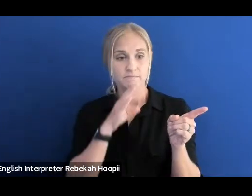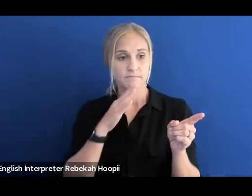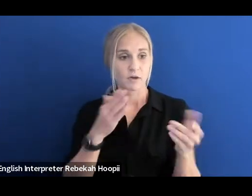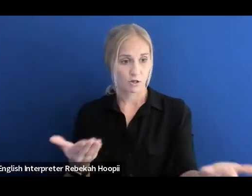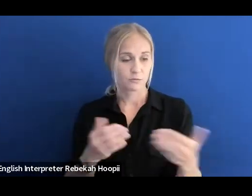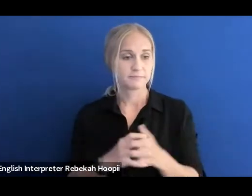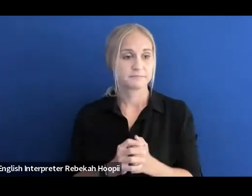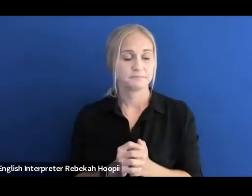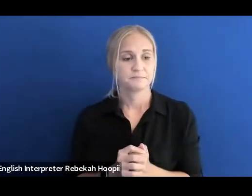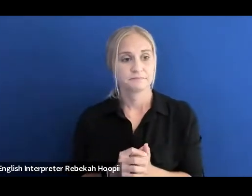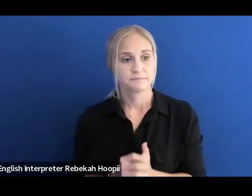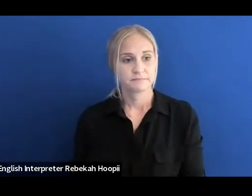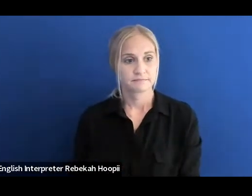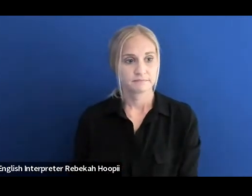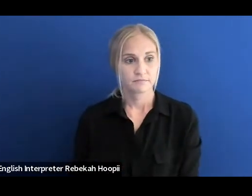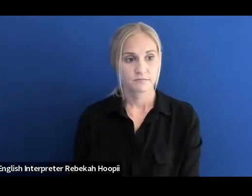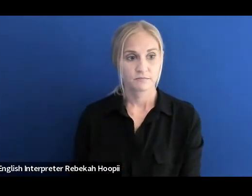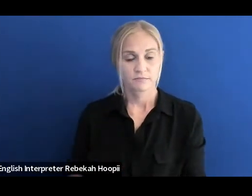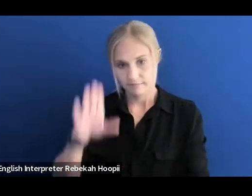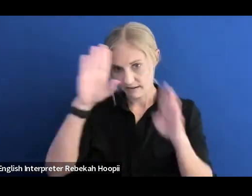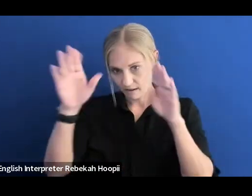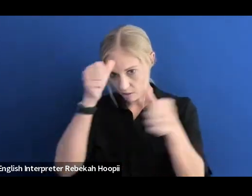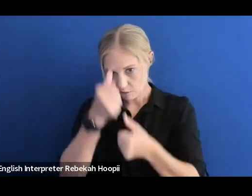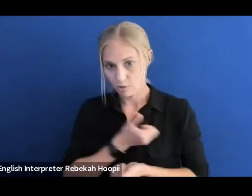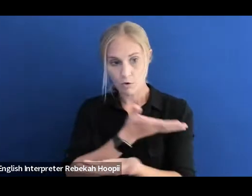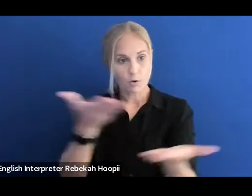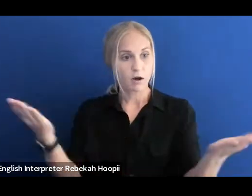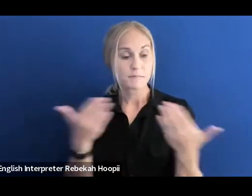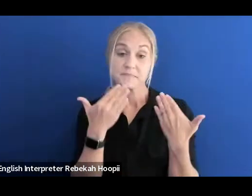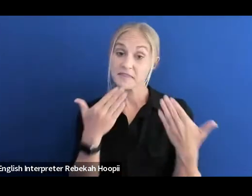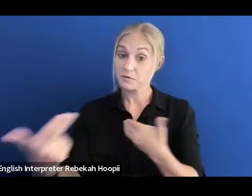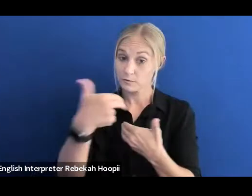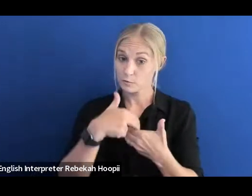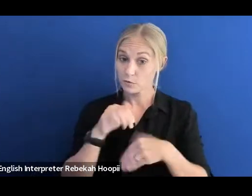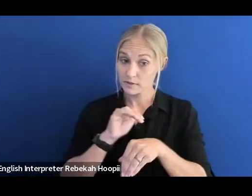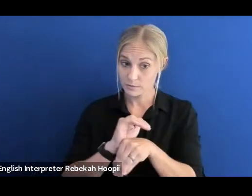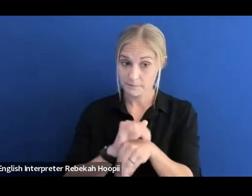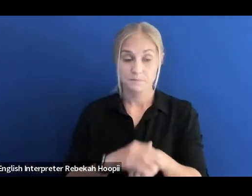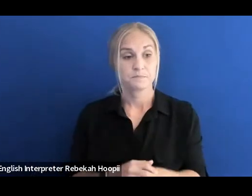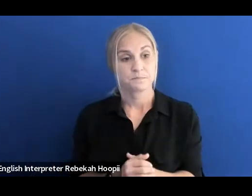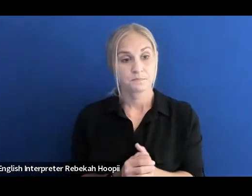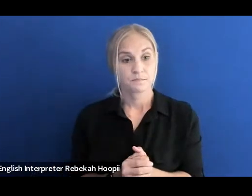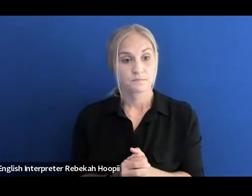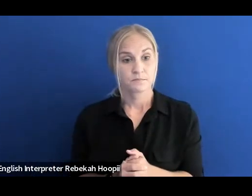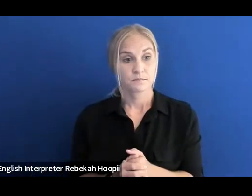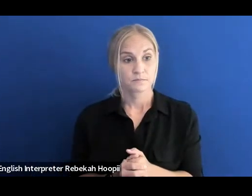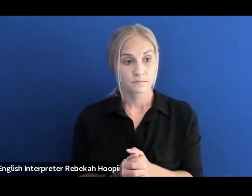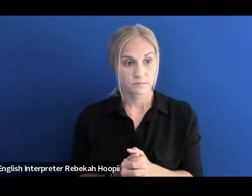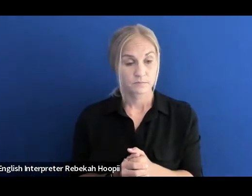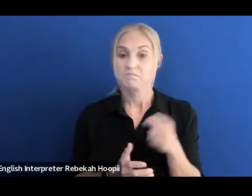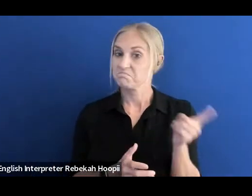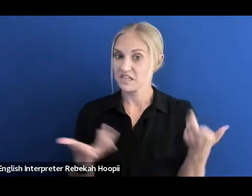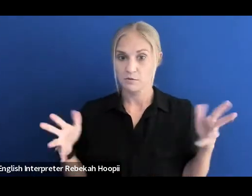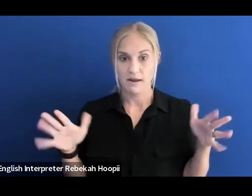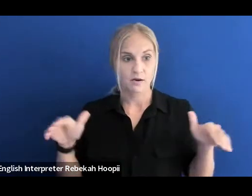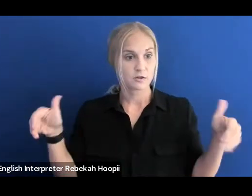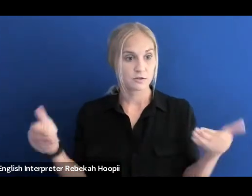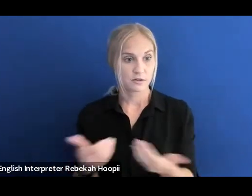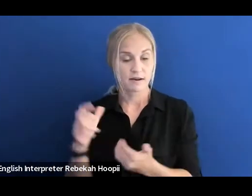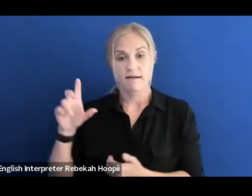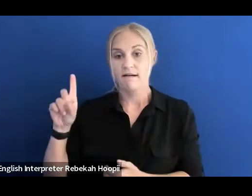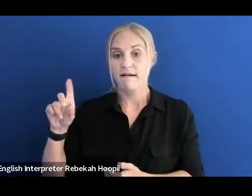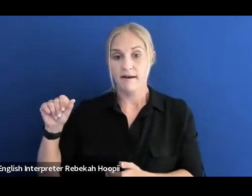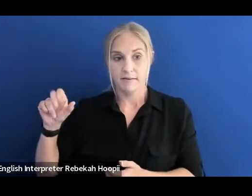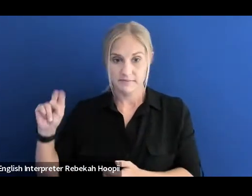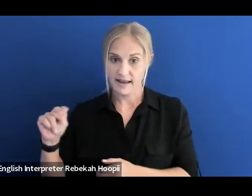Mahalo. Aloha, everybody. Thank you for joining us here tonight. As she already introduced me, I'm Dan Misagoi. I'm